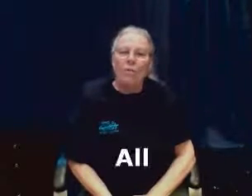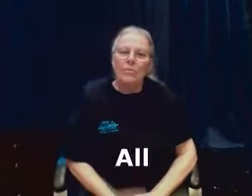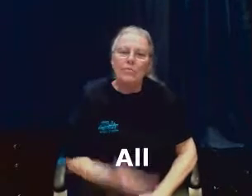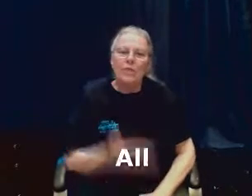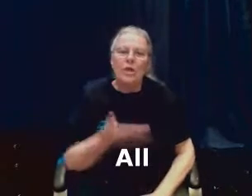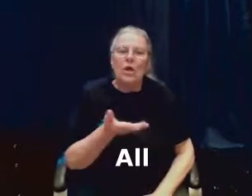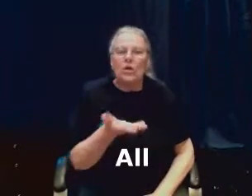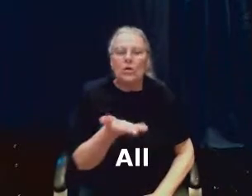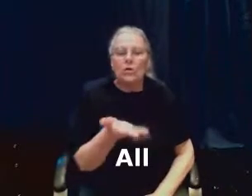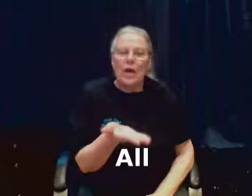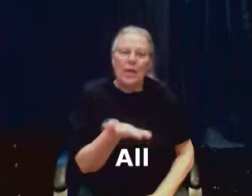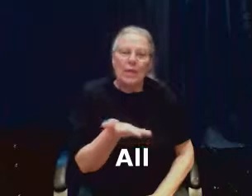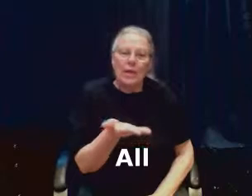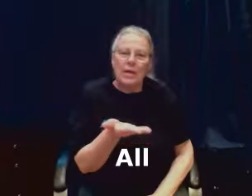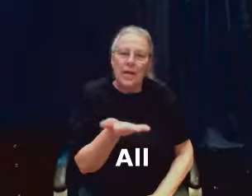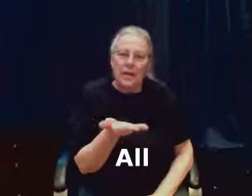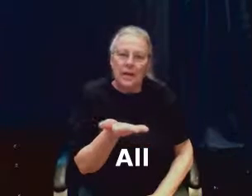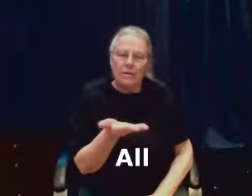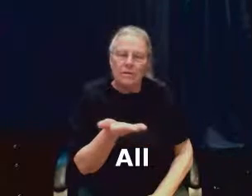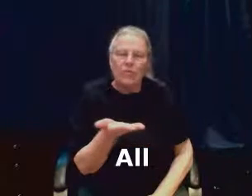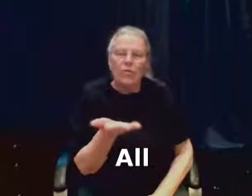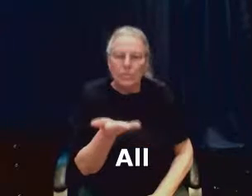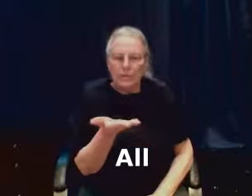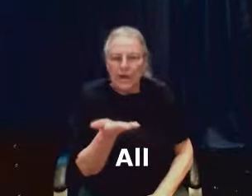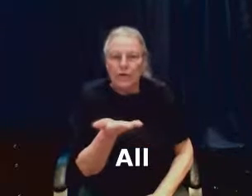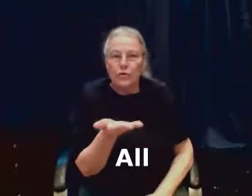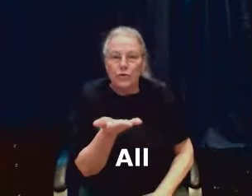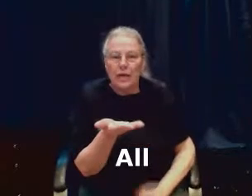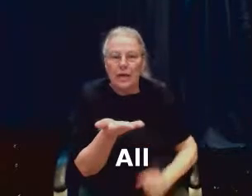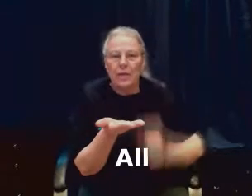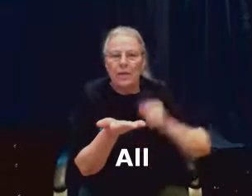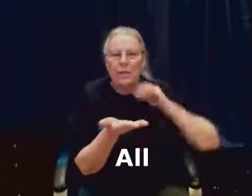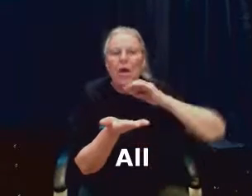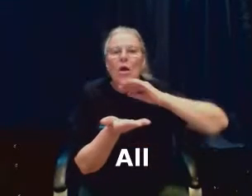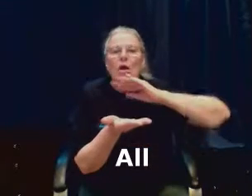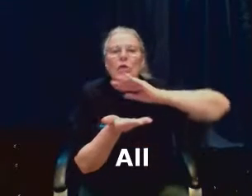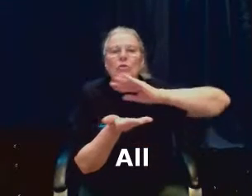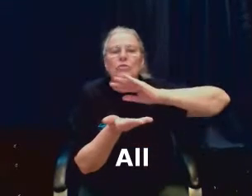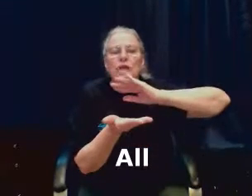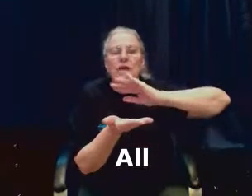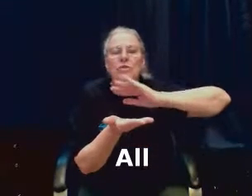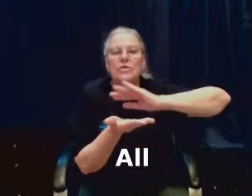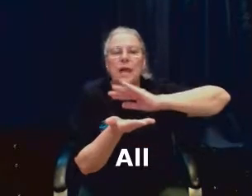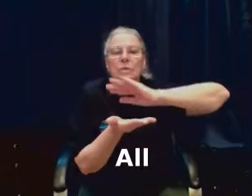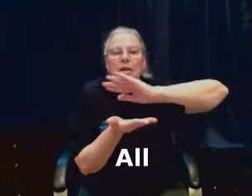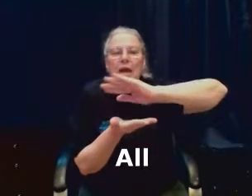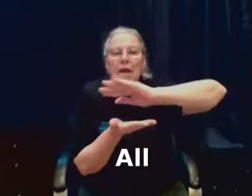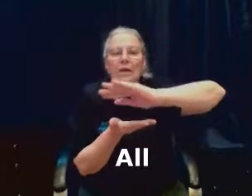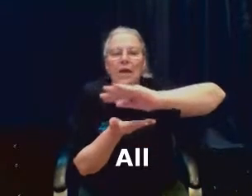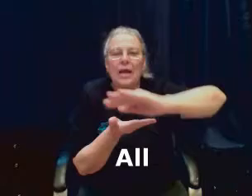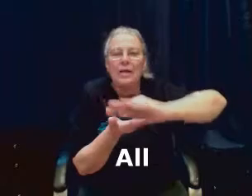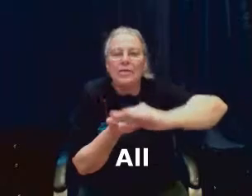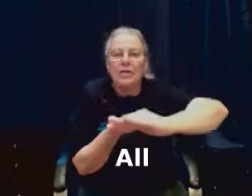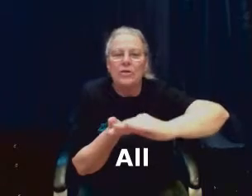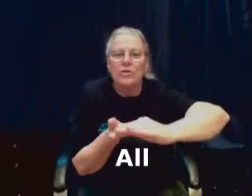All, your non-dominant hand forms like a tray. You take your dominant hand and it's like you